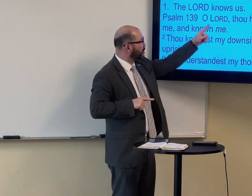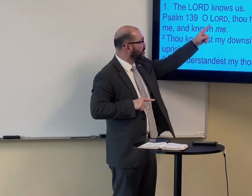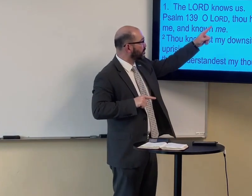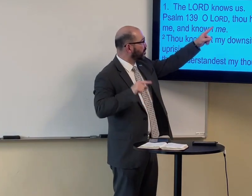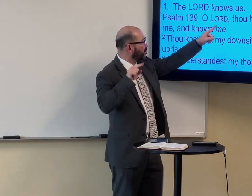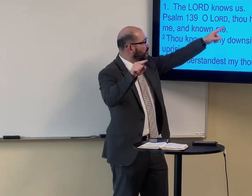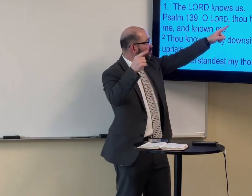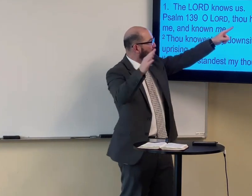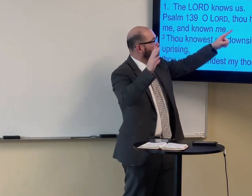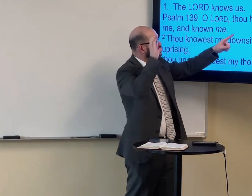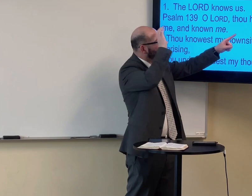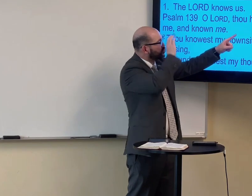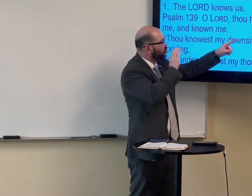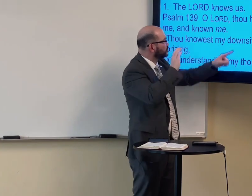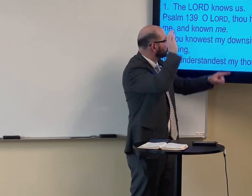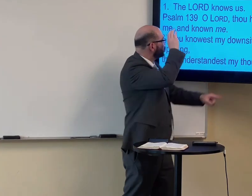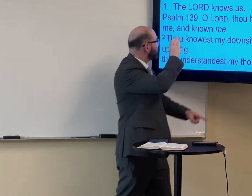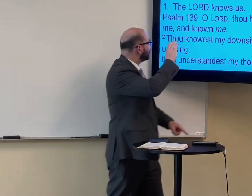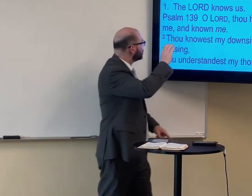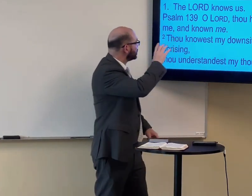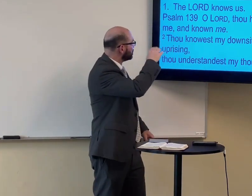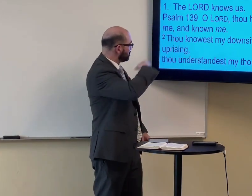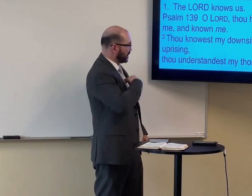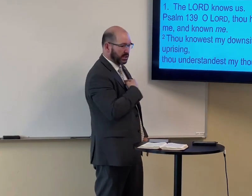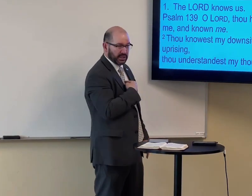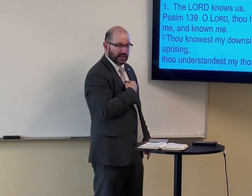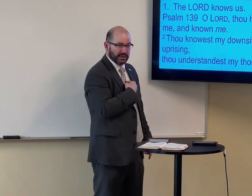Lord, thou hast searched me.